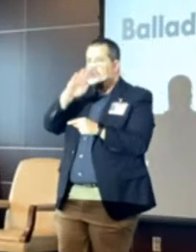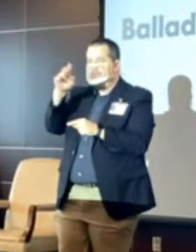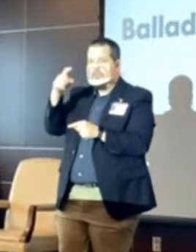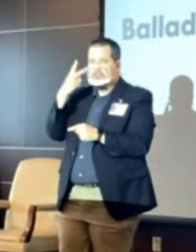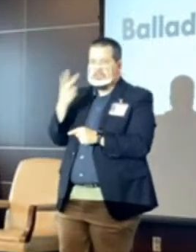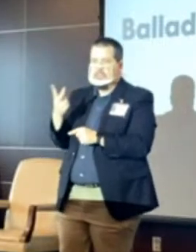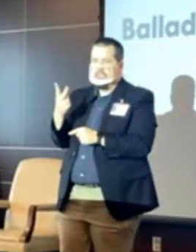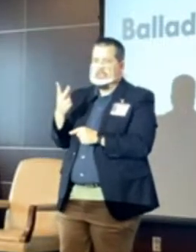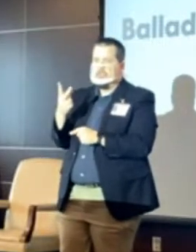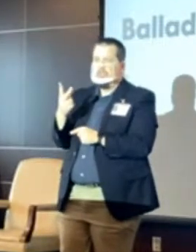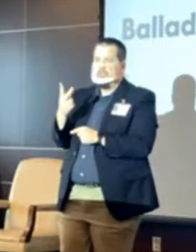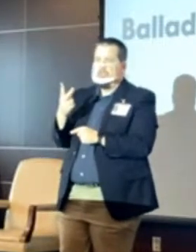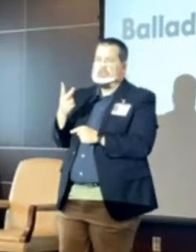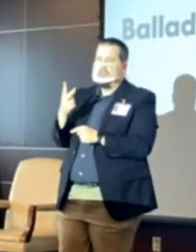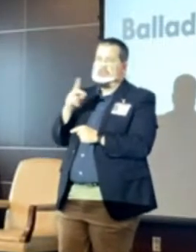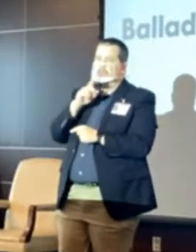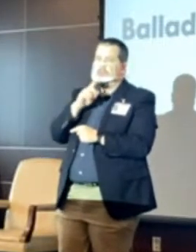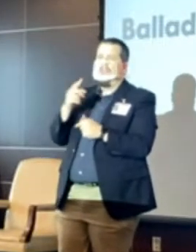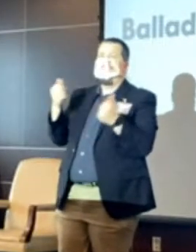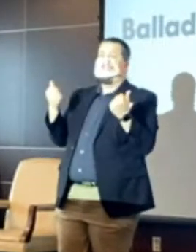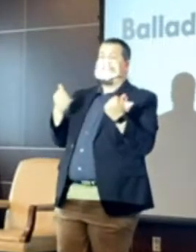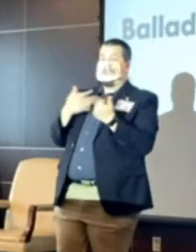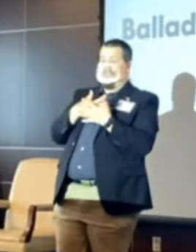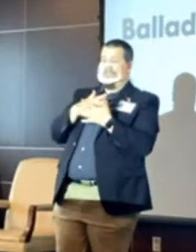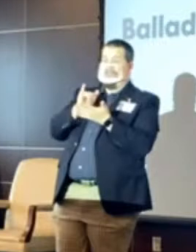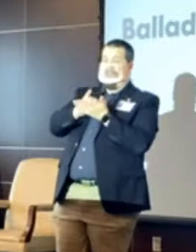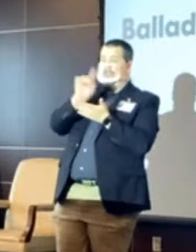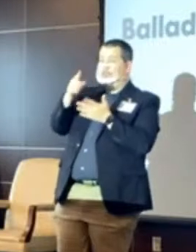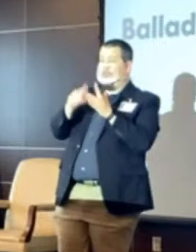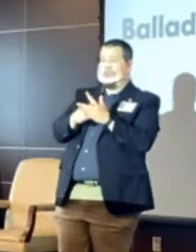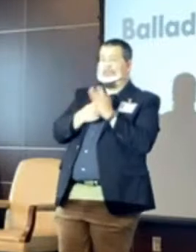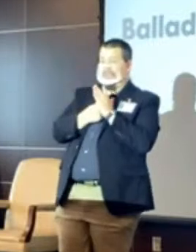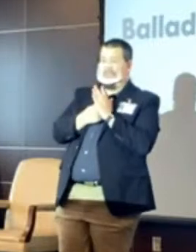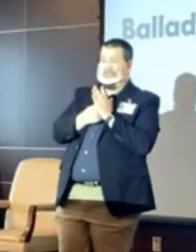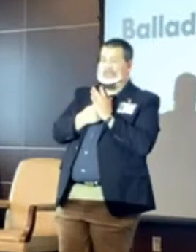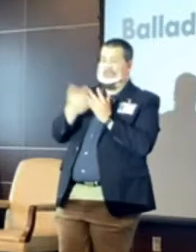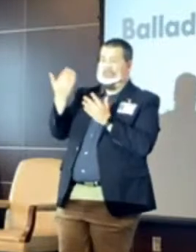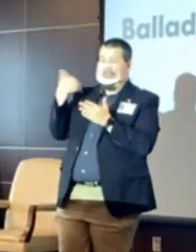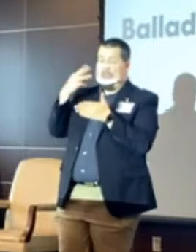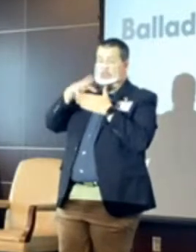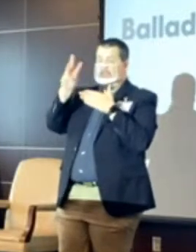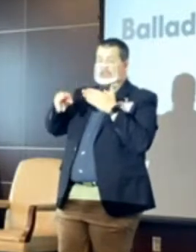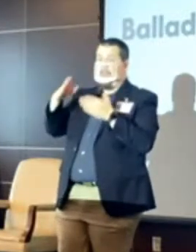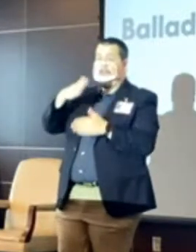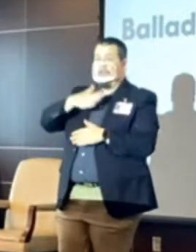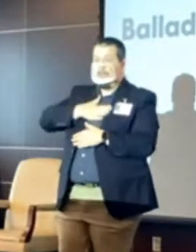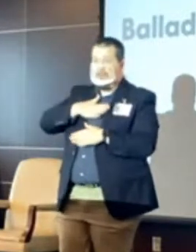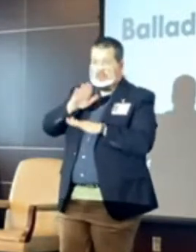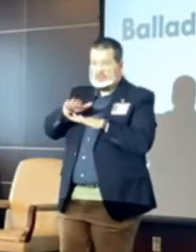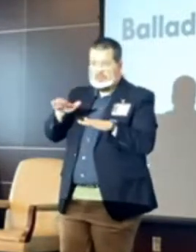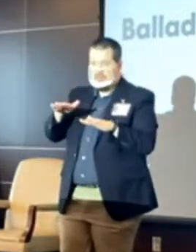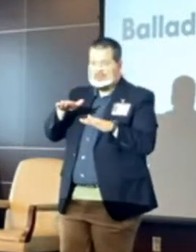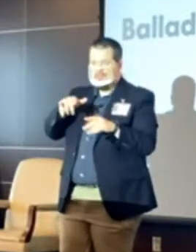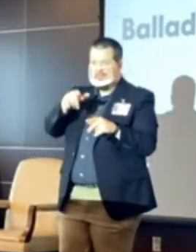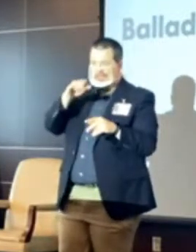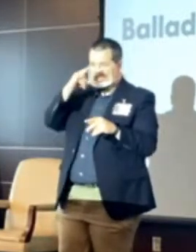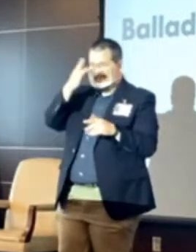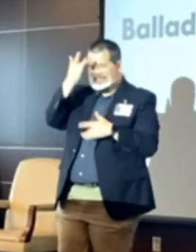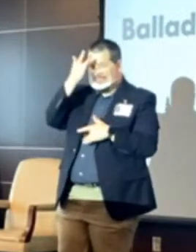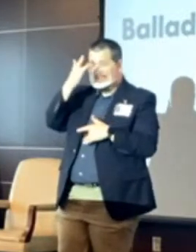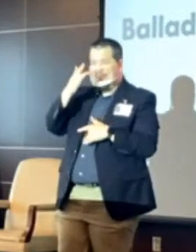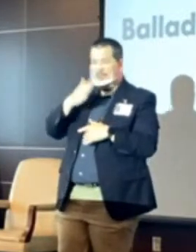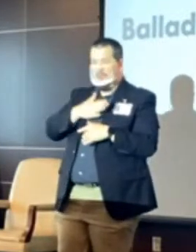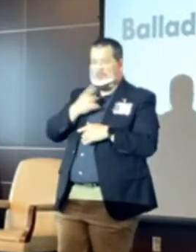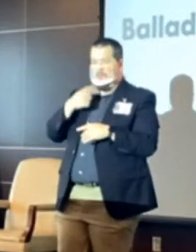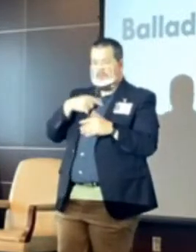And the fear is only the beginning. Last weekend, my own child was sick. One of my